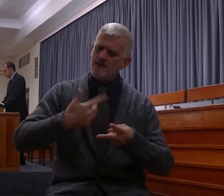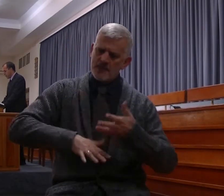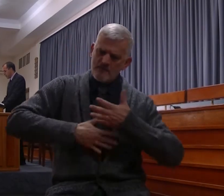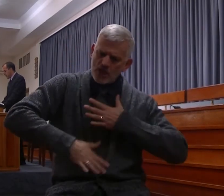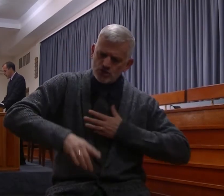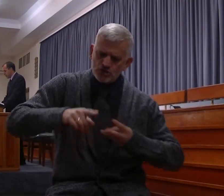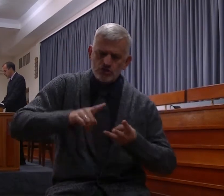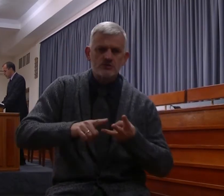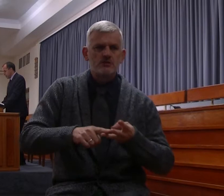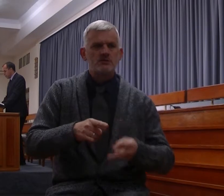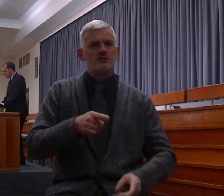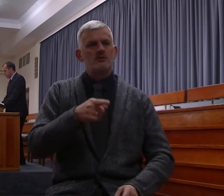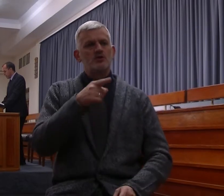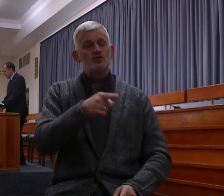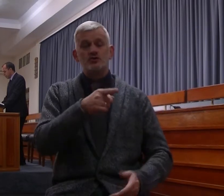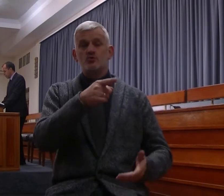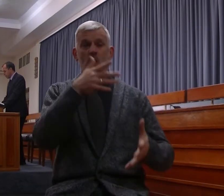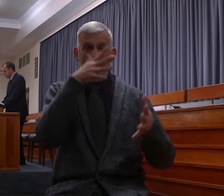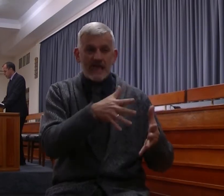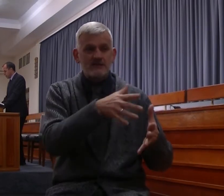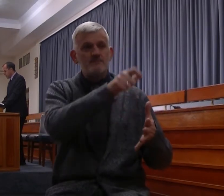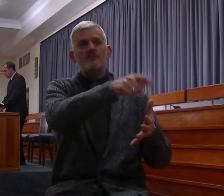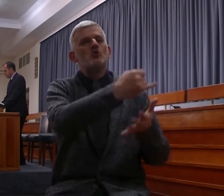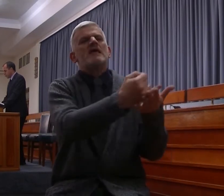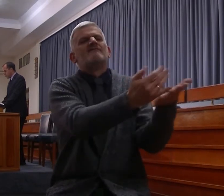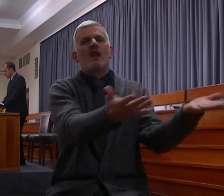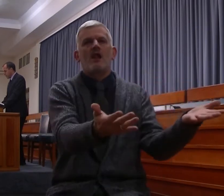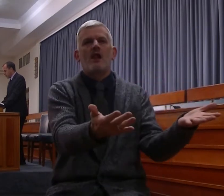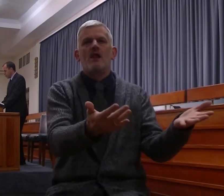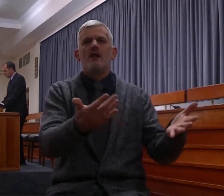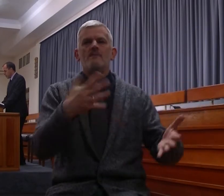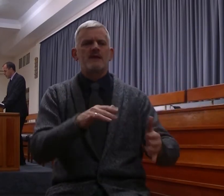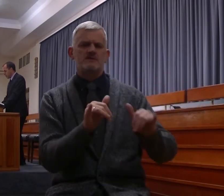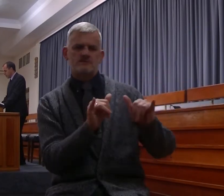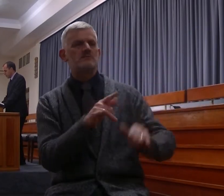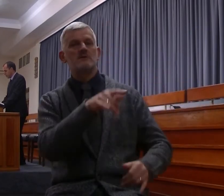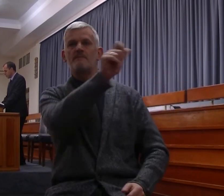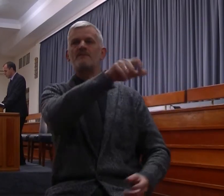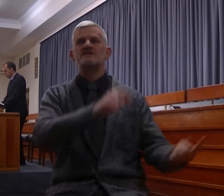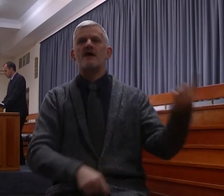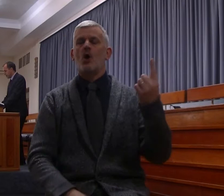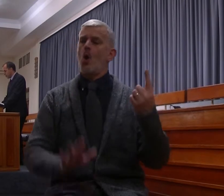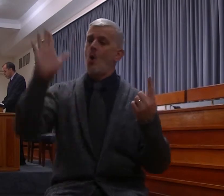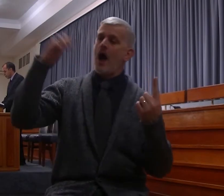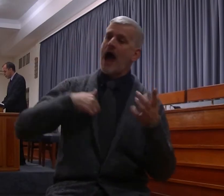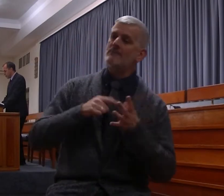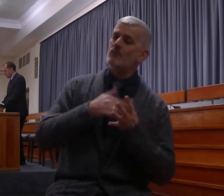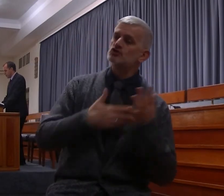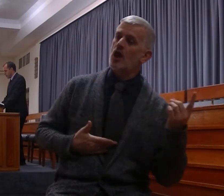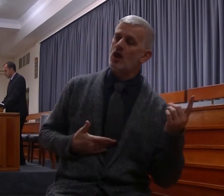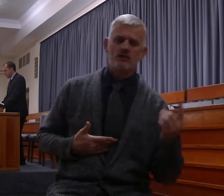not bear them which are evil, and thou hast tried them which say they are apostles and are